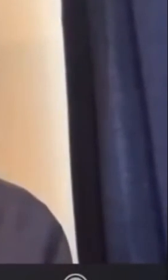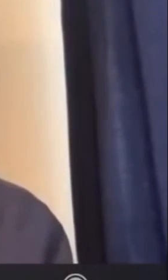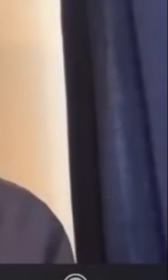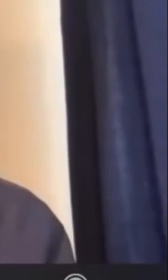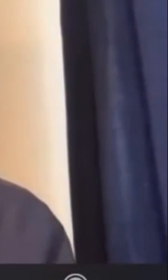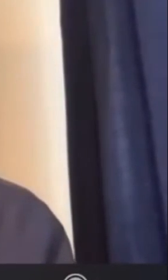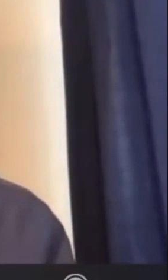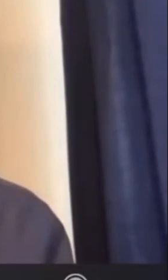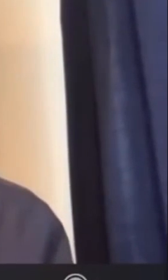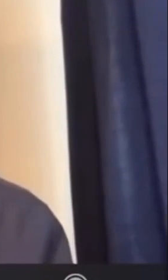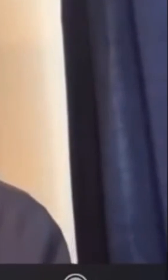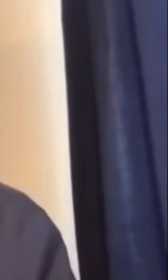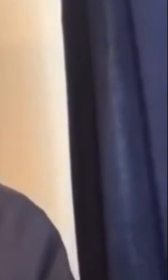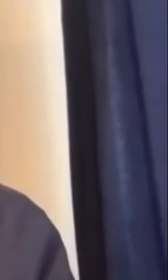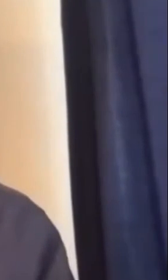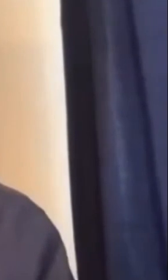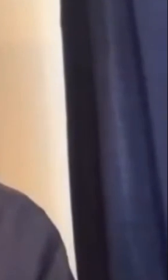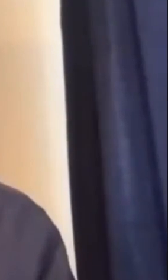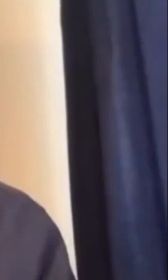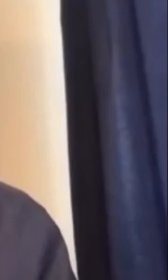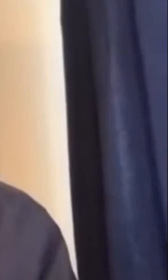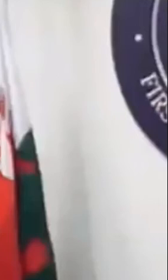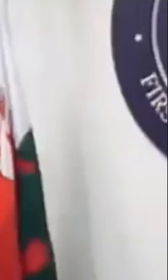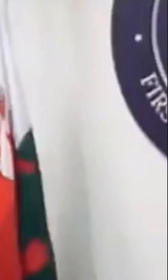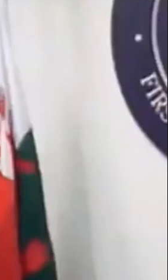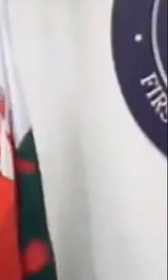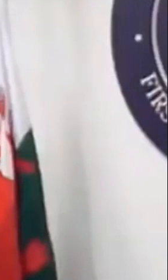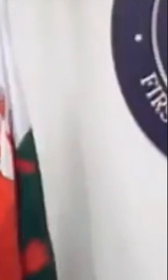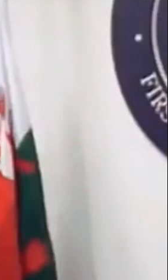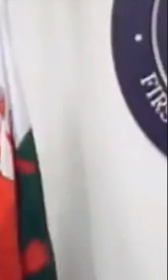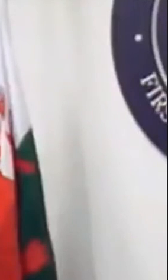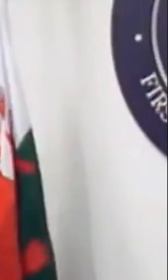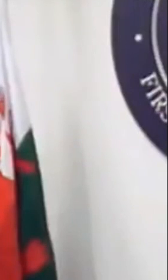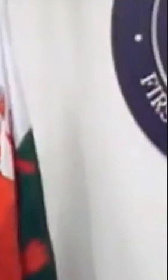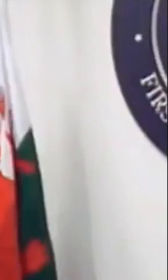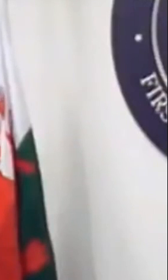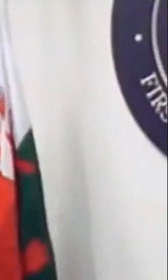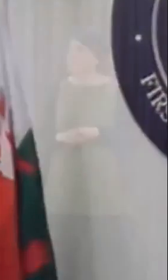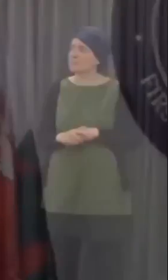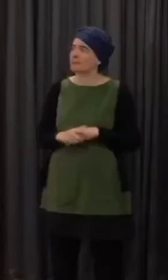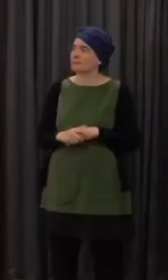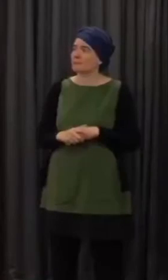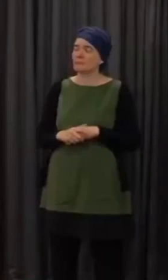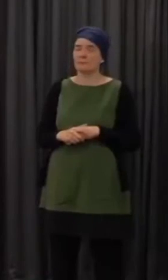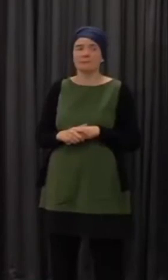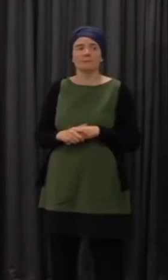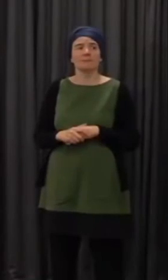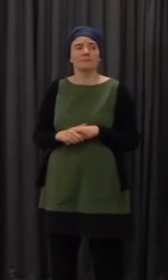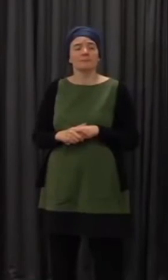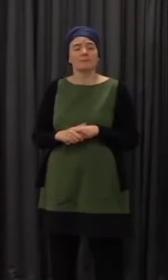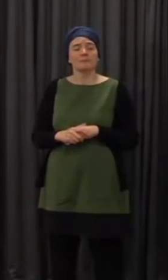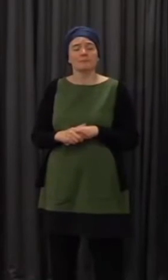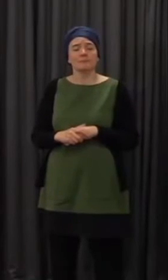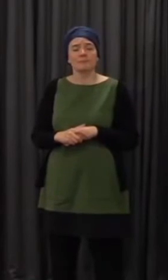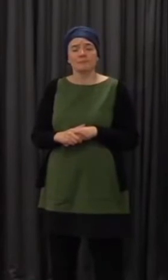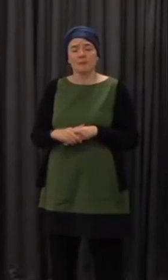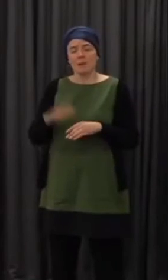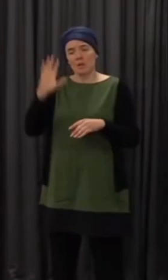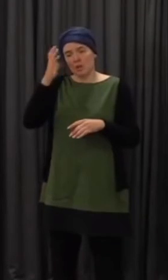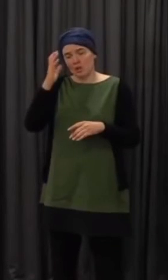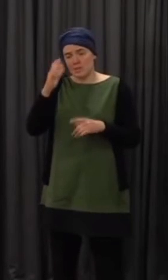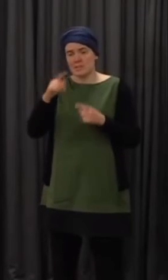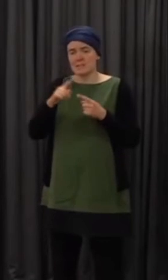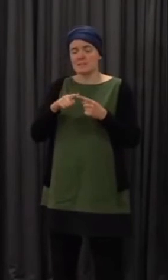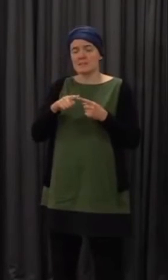young carers are across all ages. Well, they certainly are, Tom, and we have slightly different arrangements in colleges,